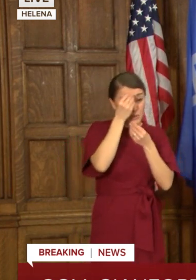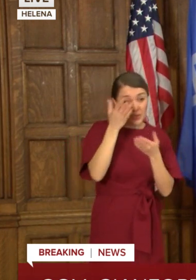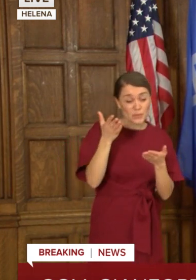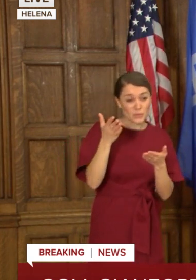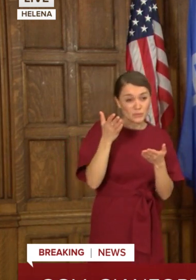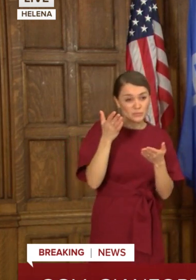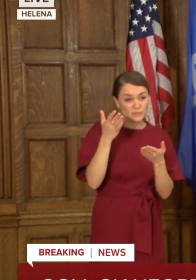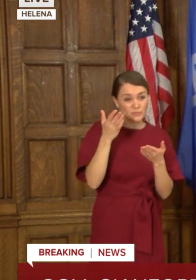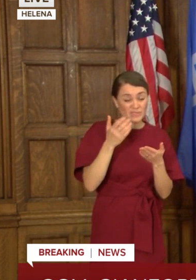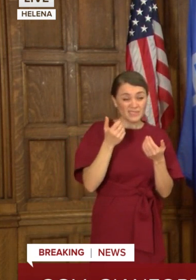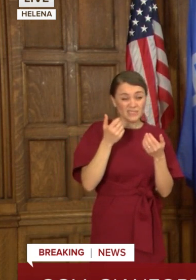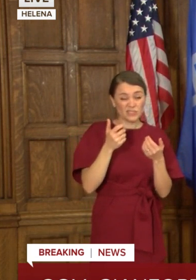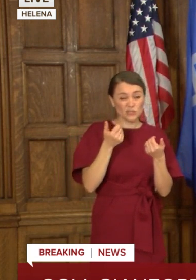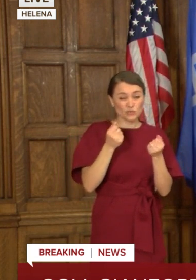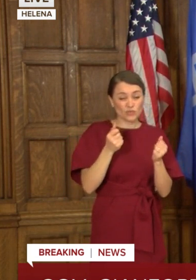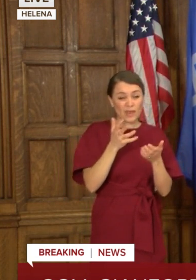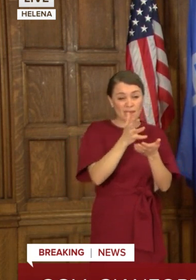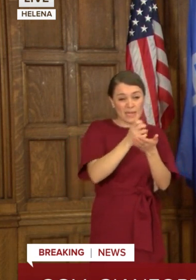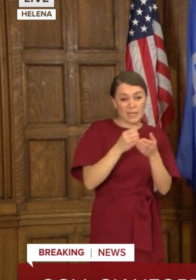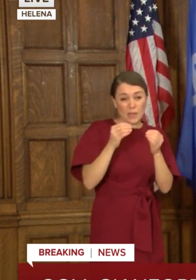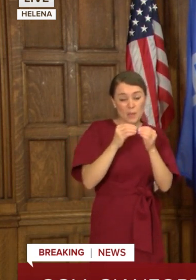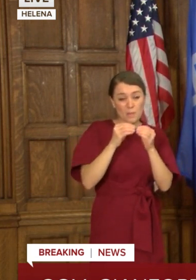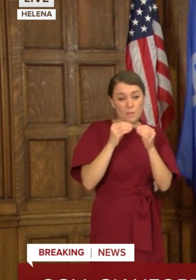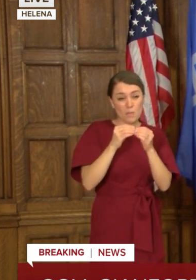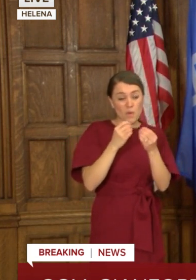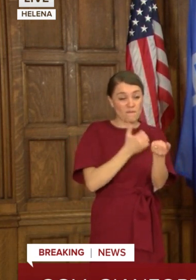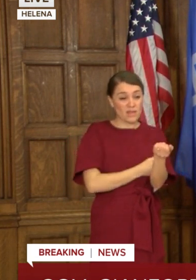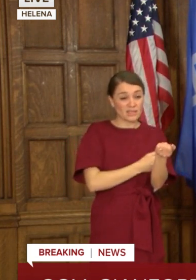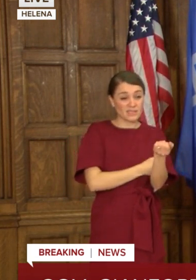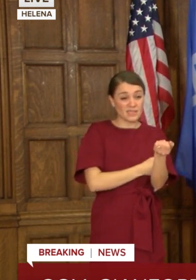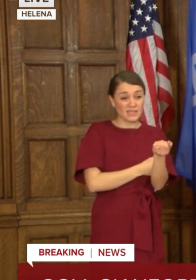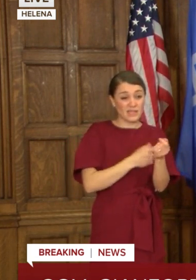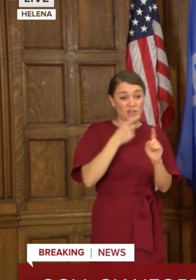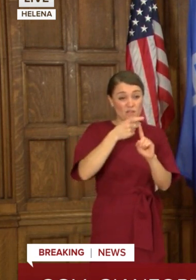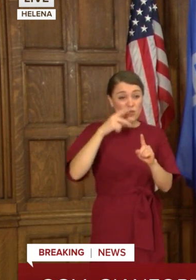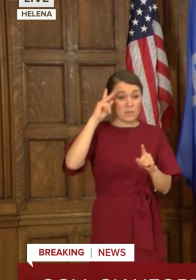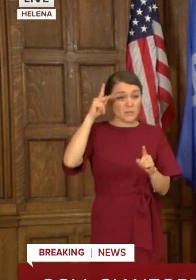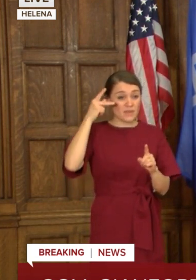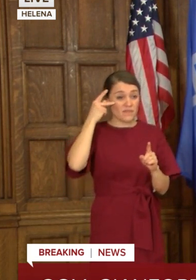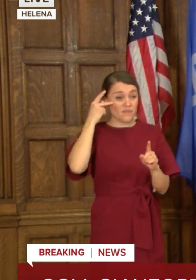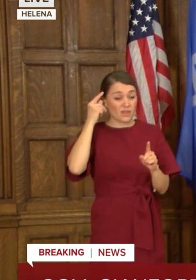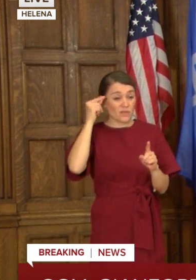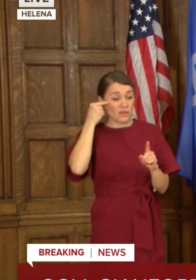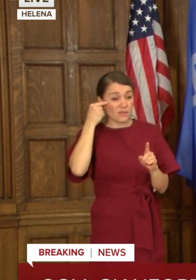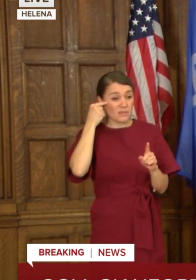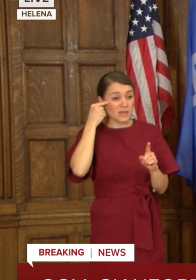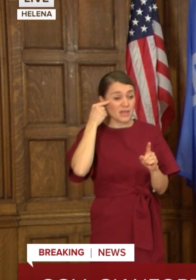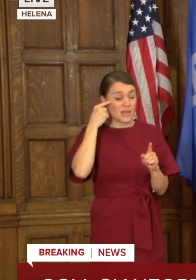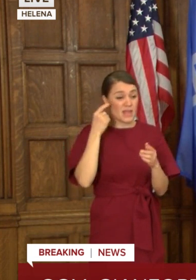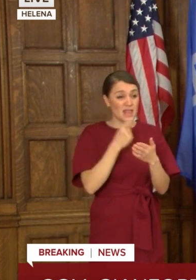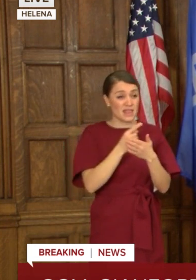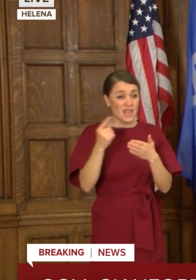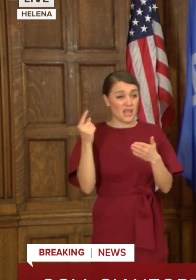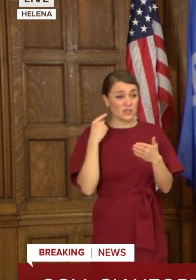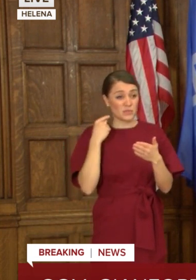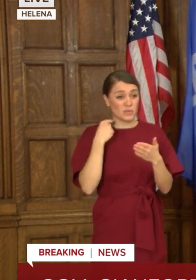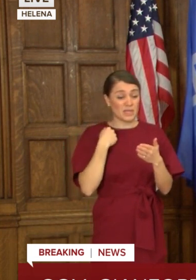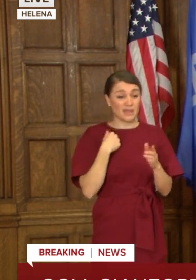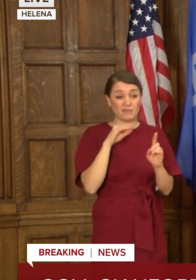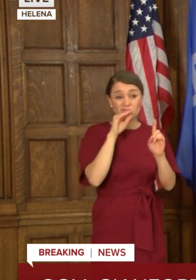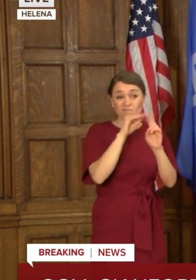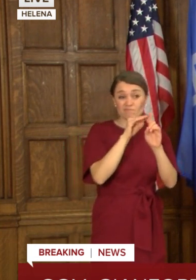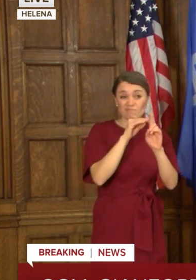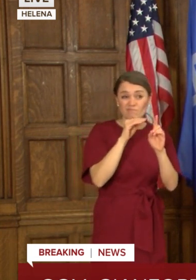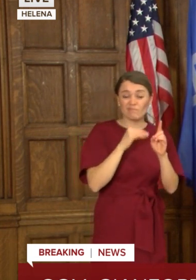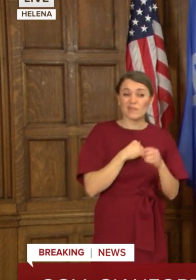more vaccines from the federal government. When I reached out to President Biden last Friday, line unmuted, I